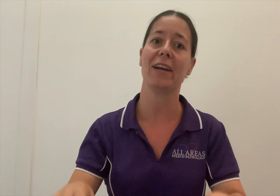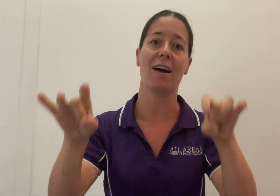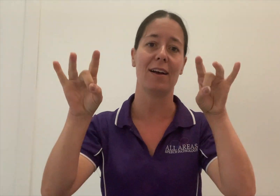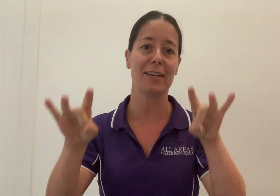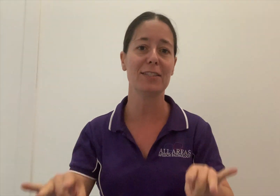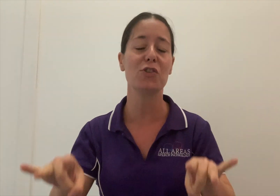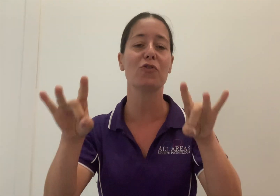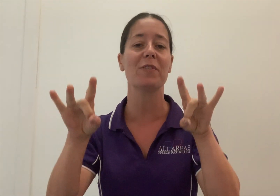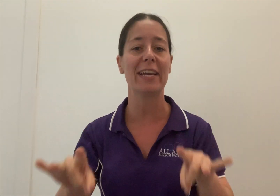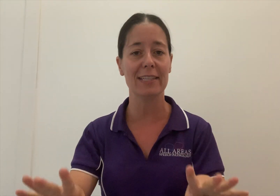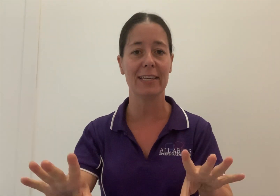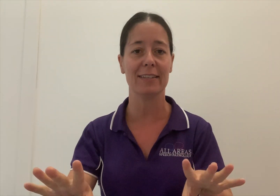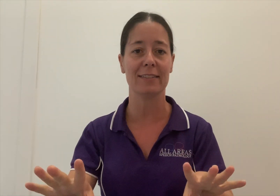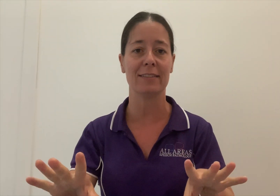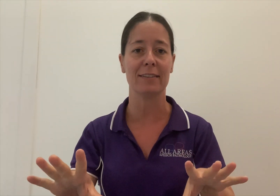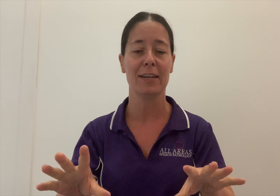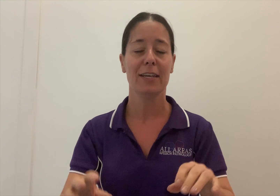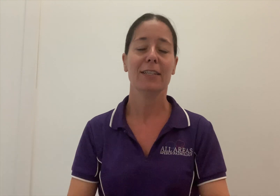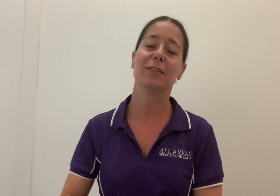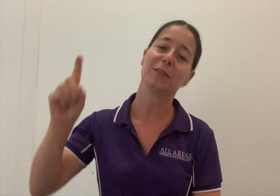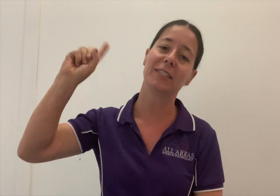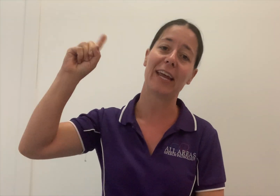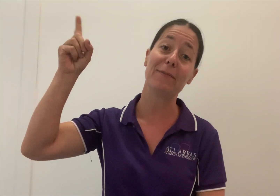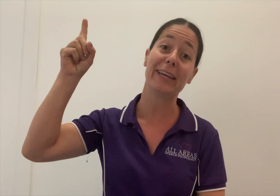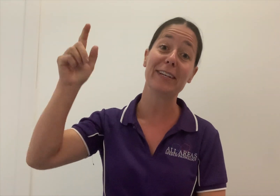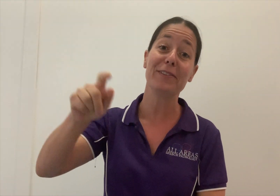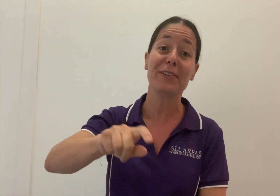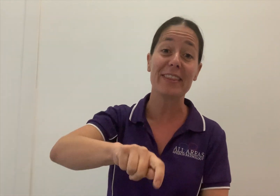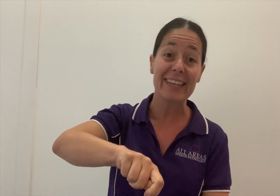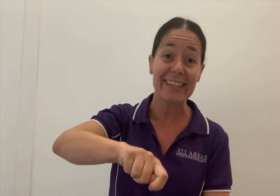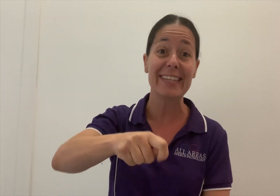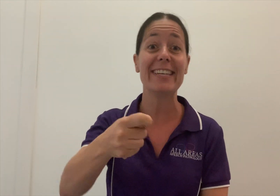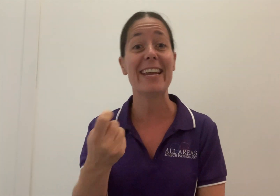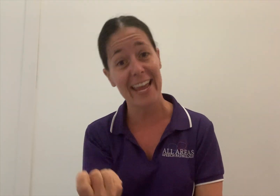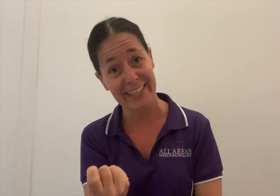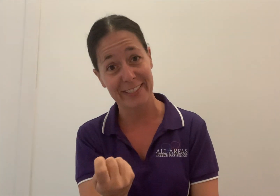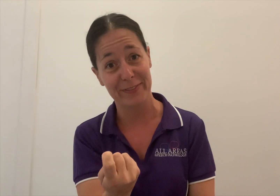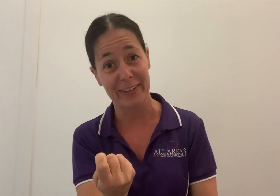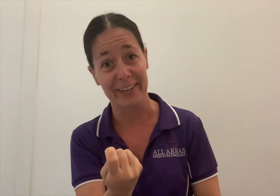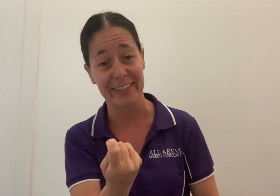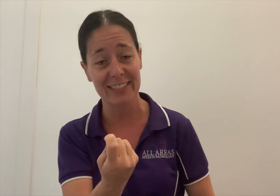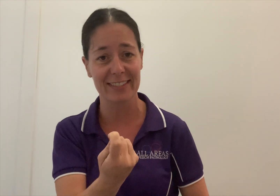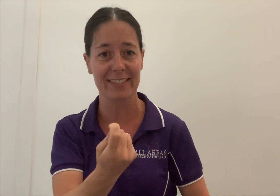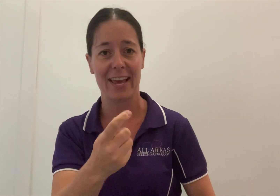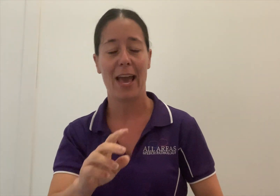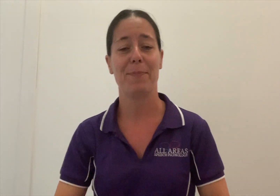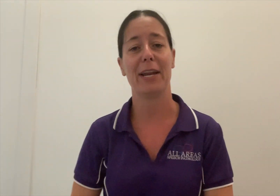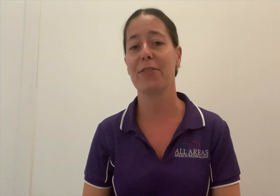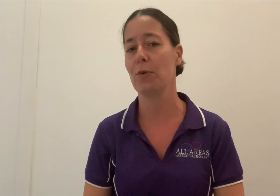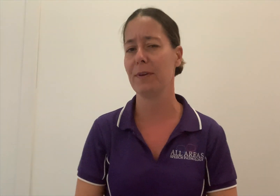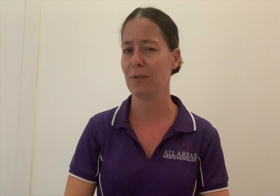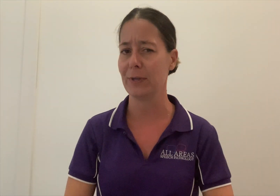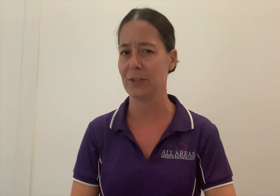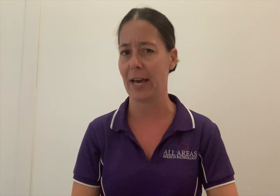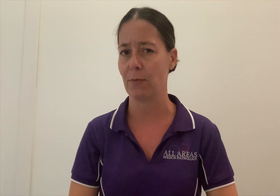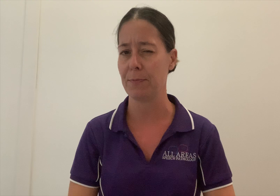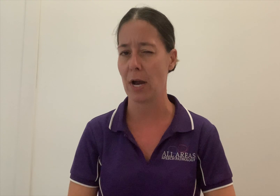Are Australian. So today we're going to learn the next verse, but I thought before we do that we might